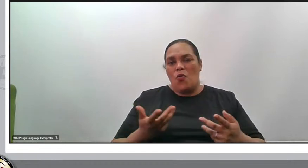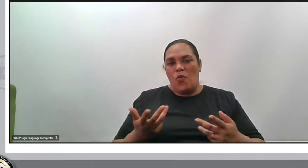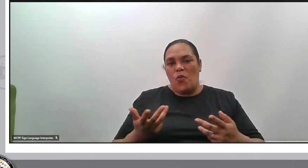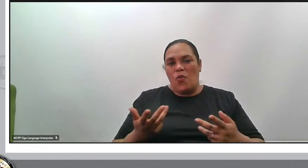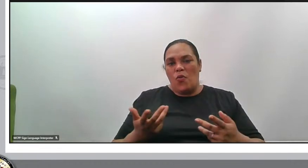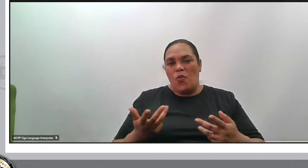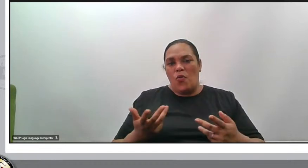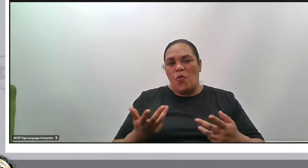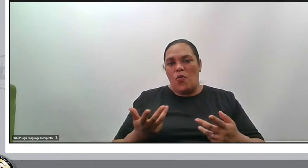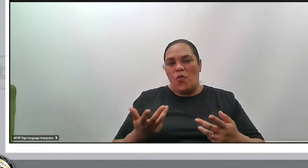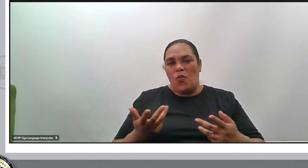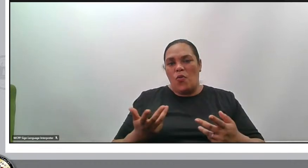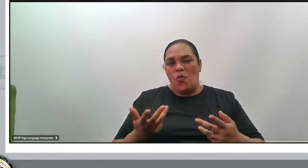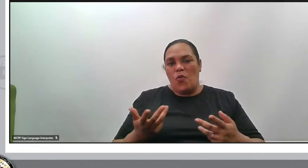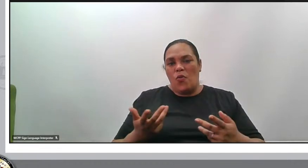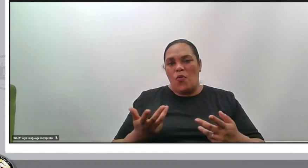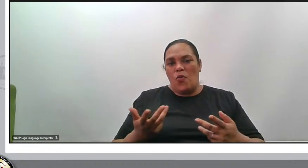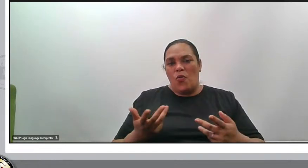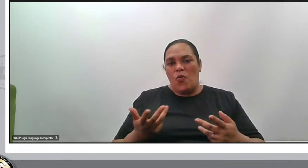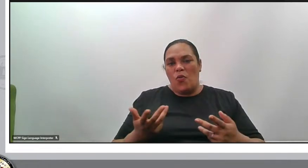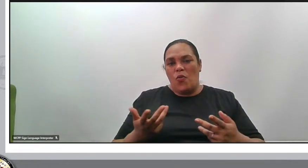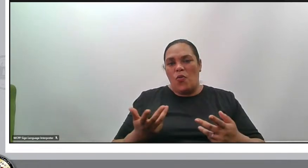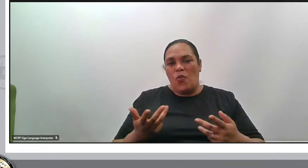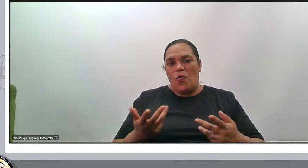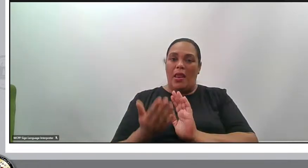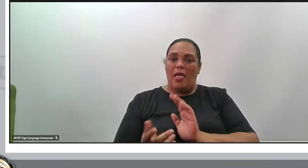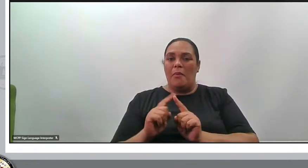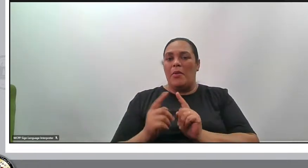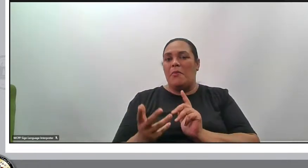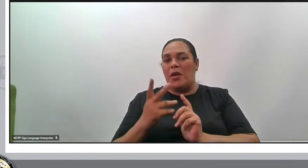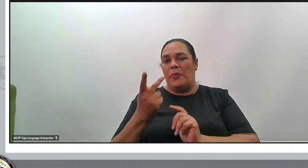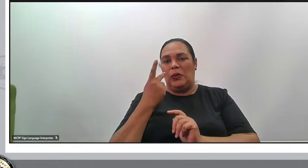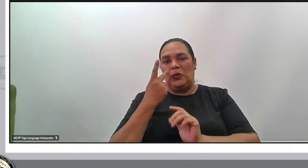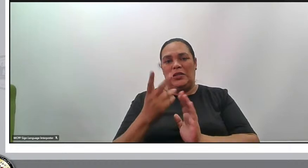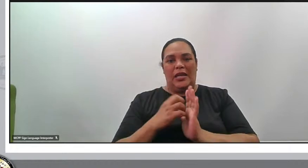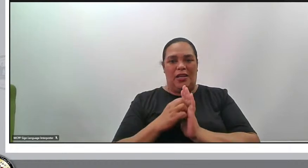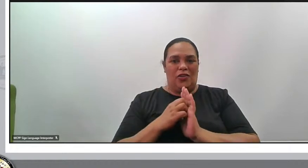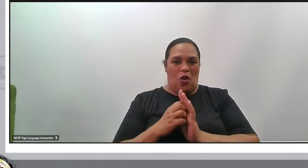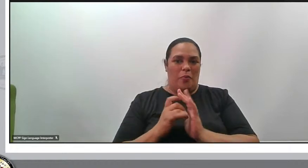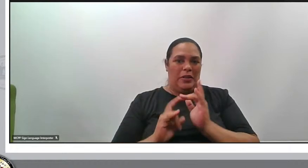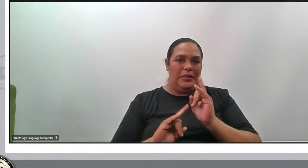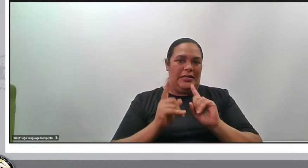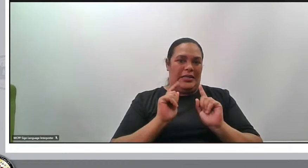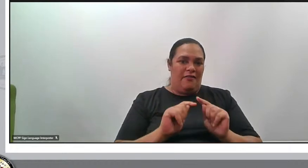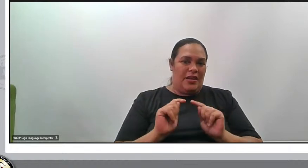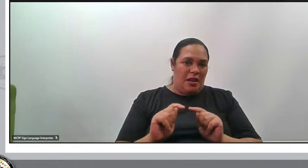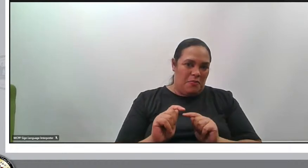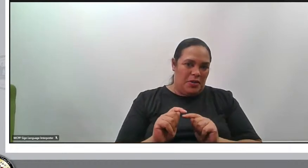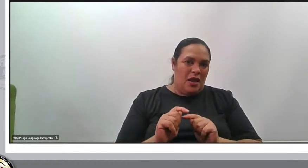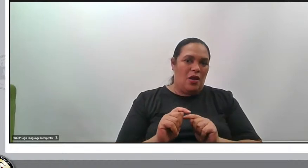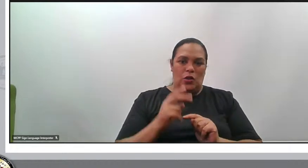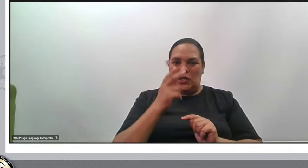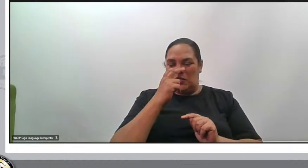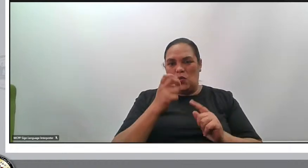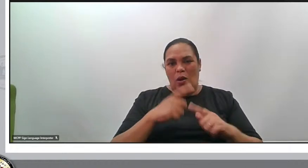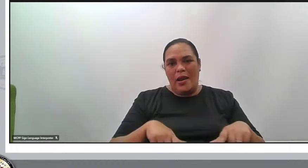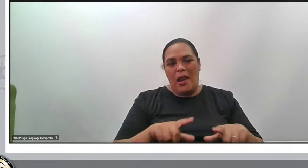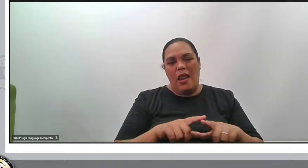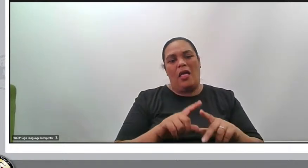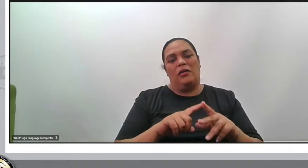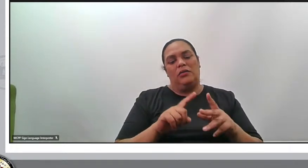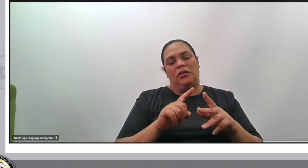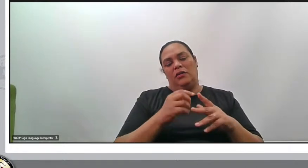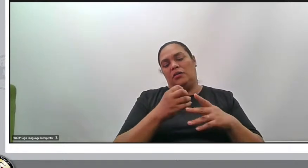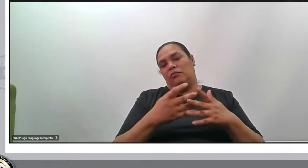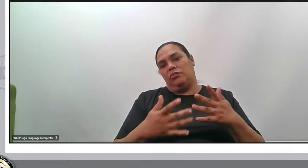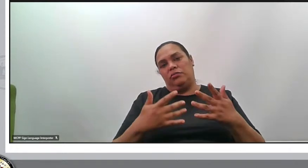wouldn't necessarily be a list of each supplier, but one would maybe see, for example, City of Cape Town, Swartland, you know, and so